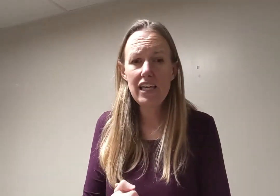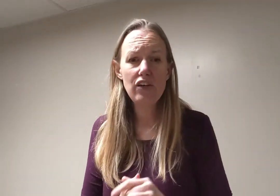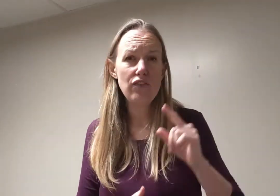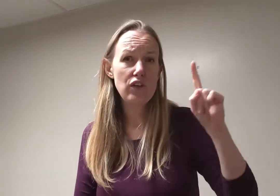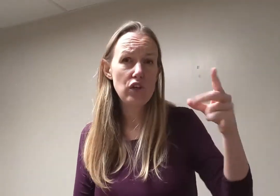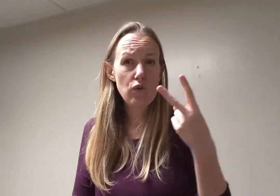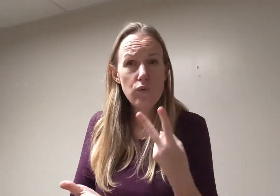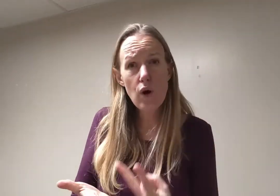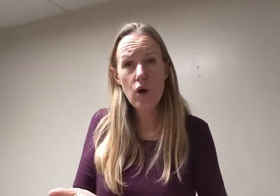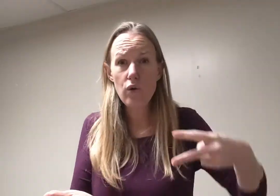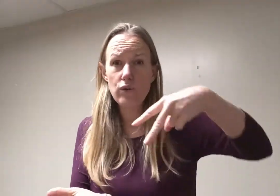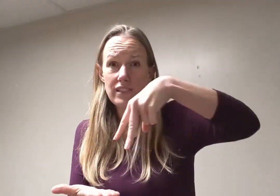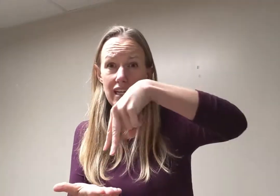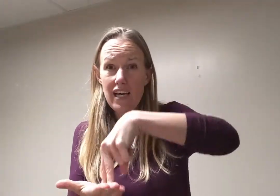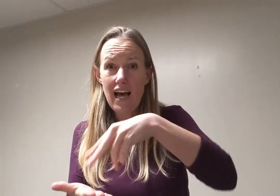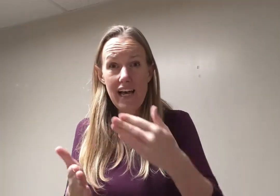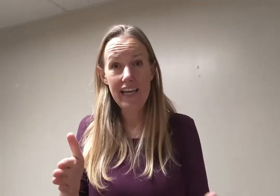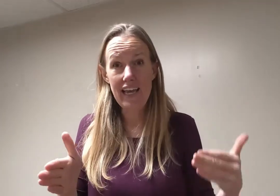believe you rose again.